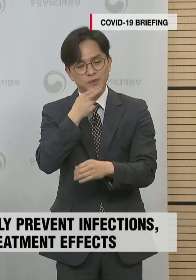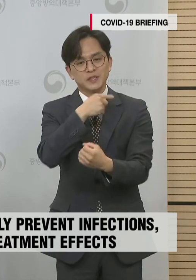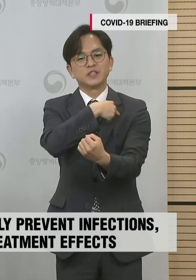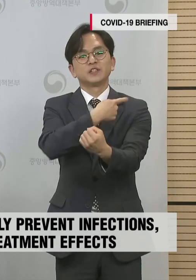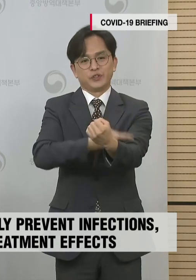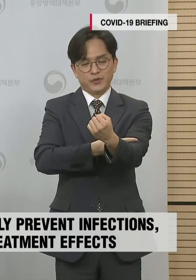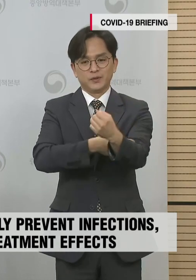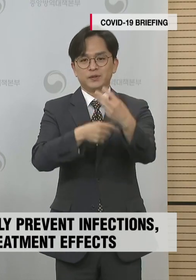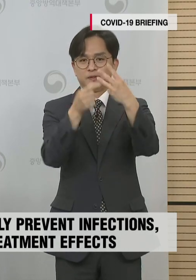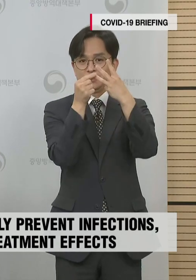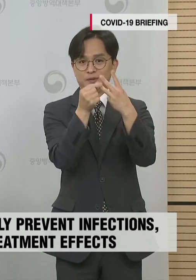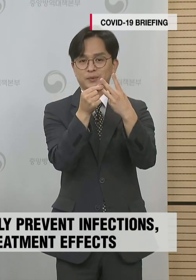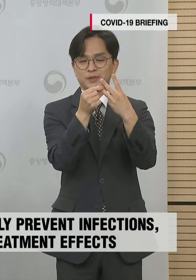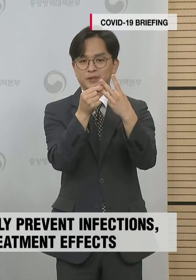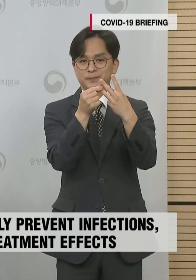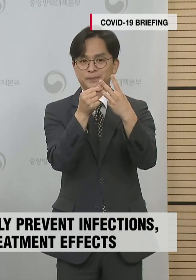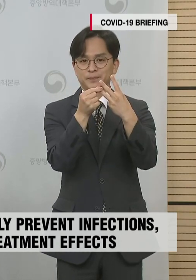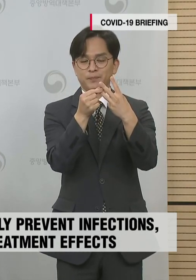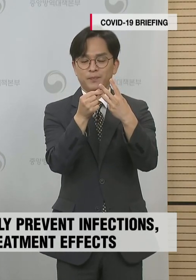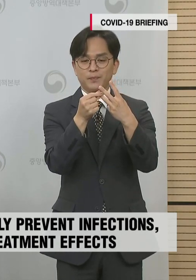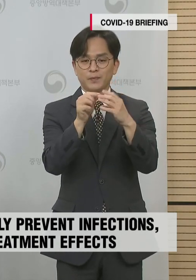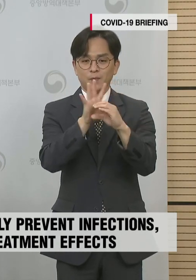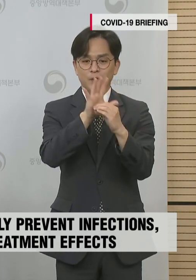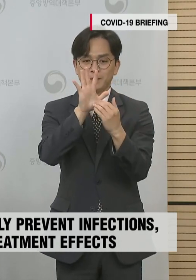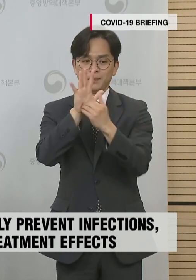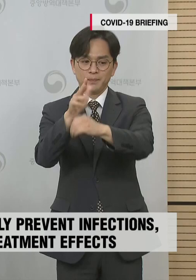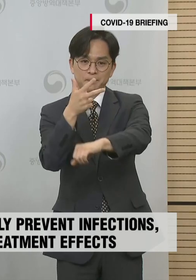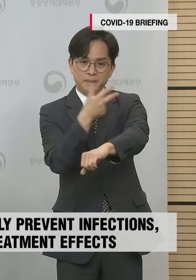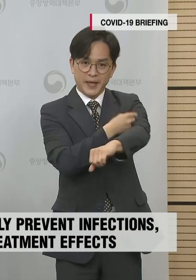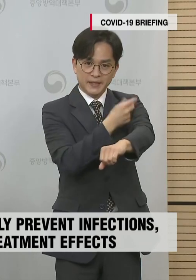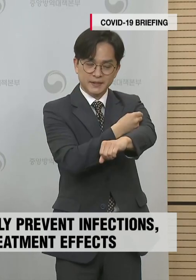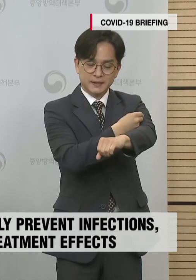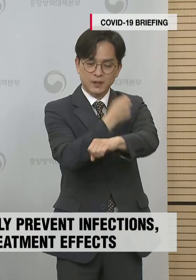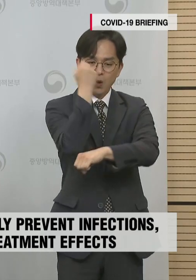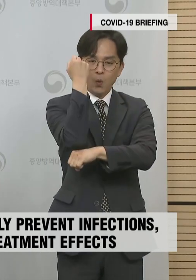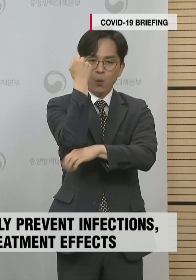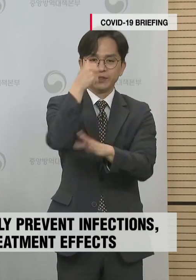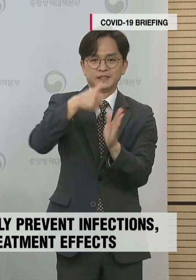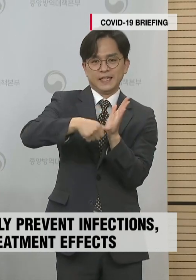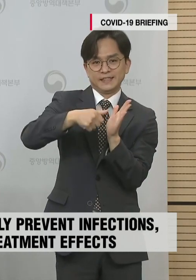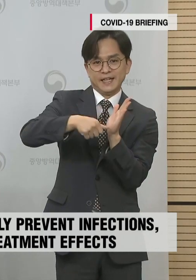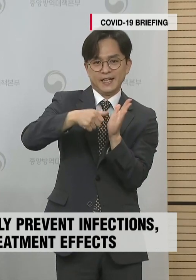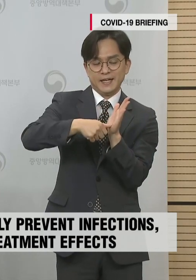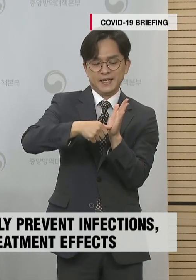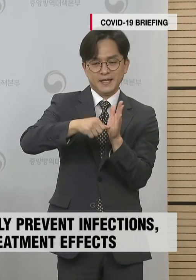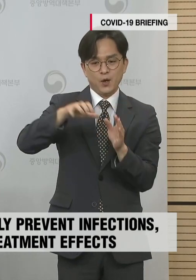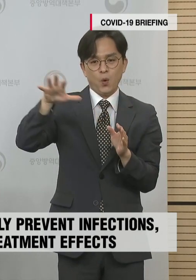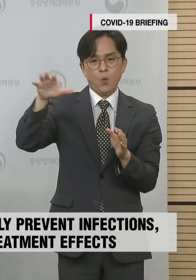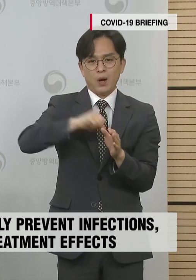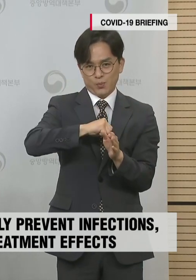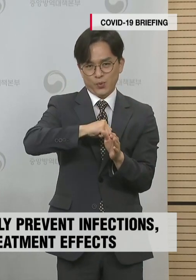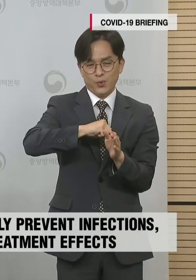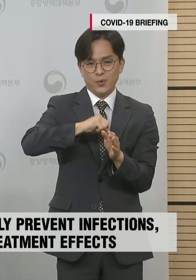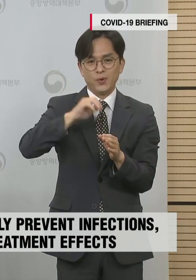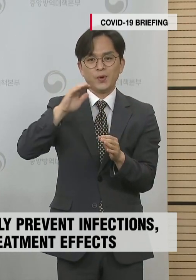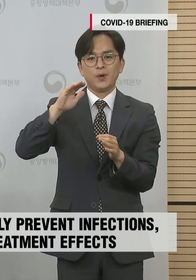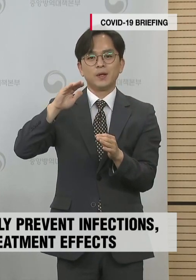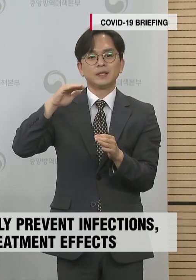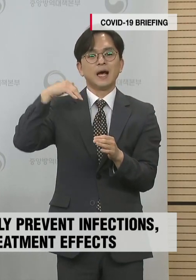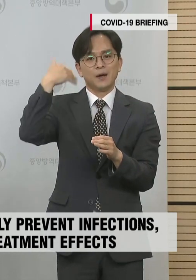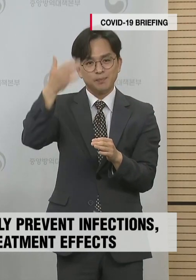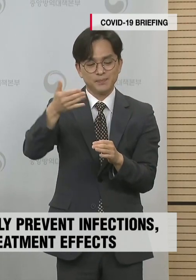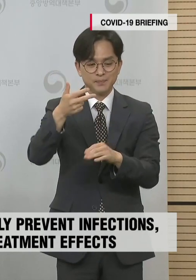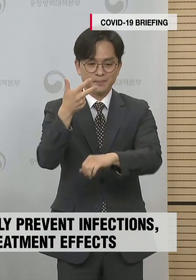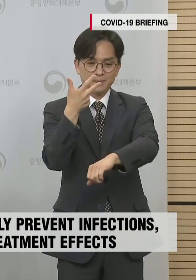confirming the effectiveness of the vaccines through clinical trials. And third, it is all about securing raw materials to enable the